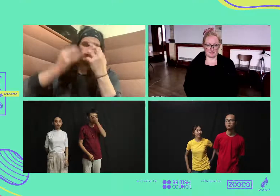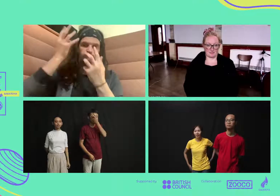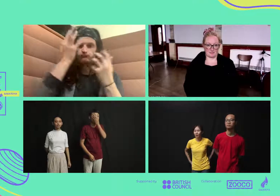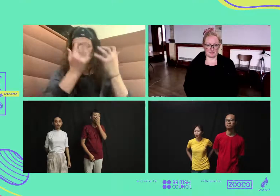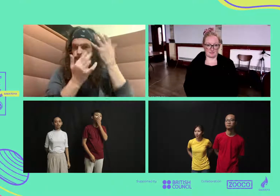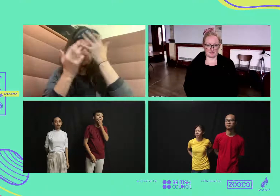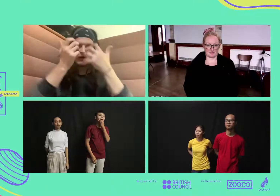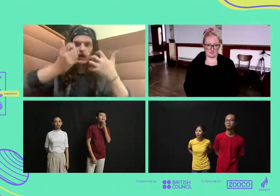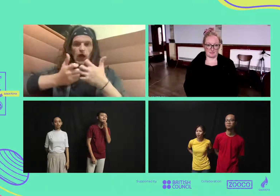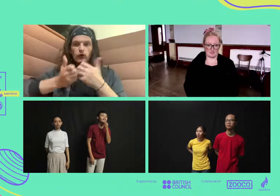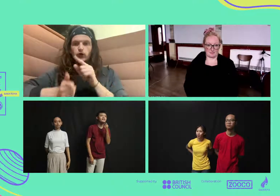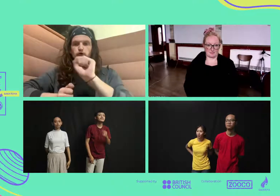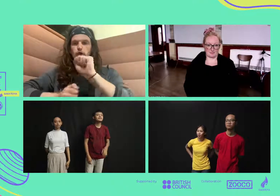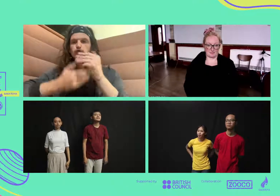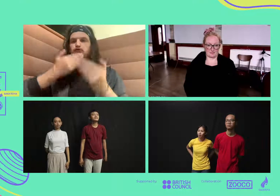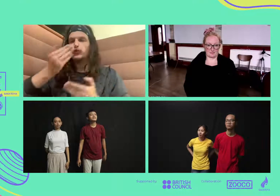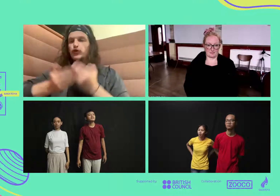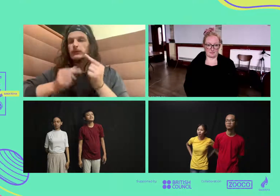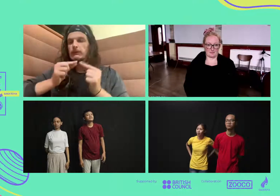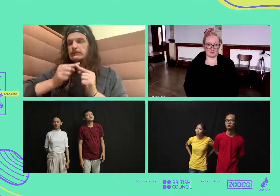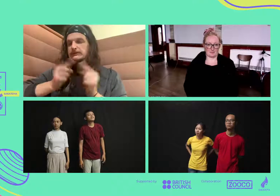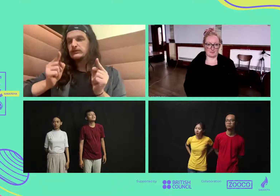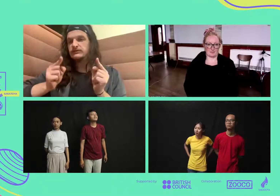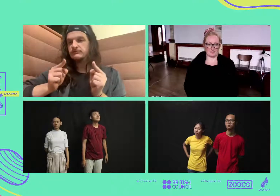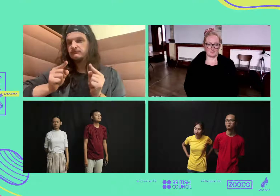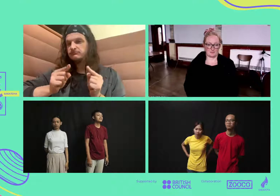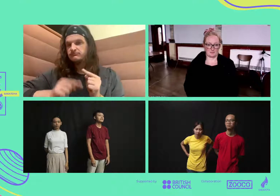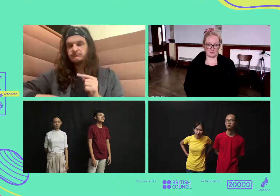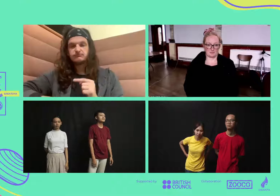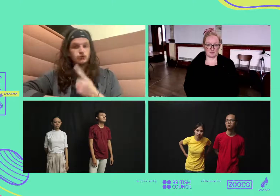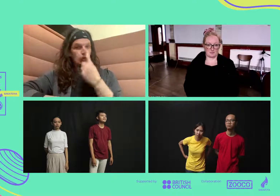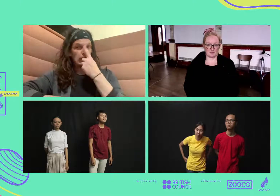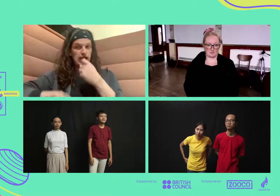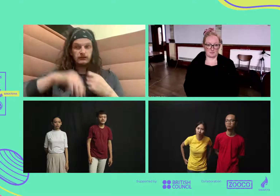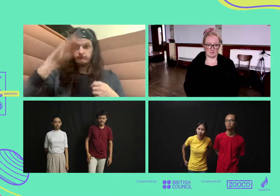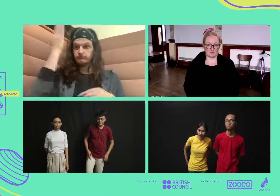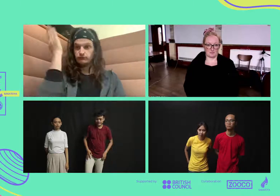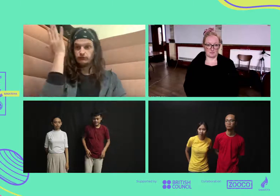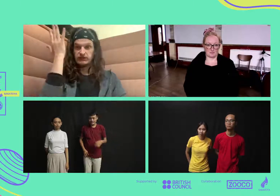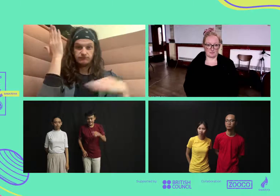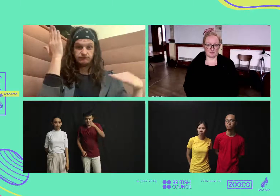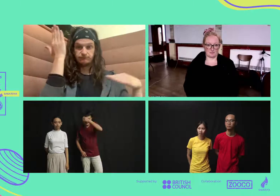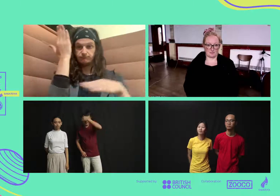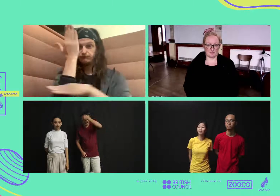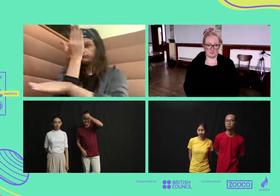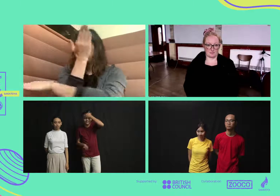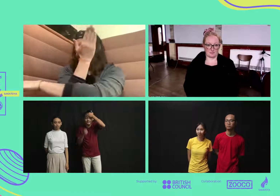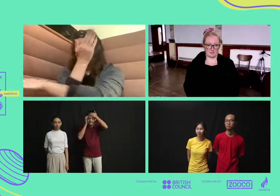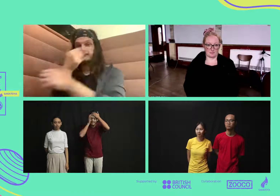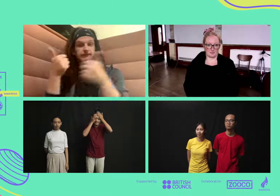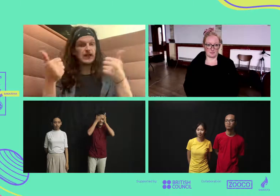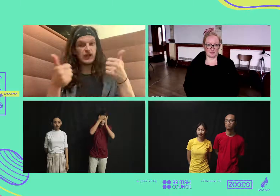now. And then you can have a think about how you want your story to be different.